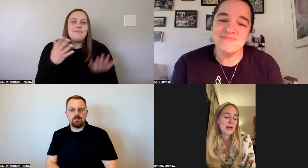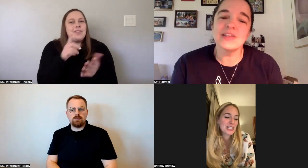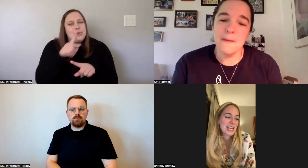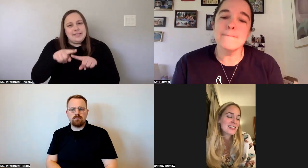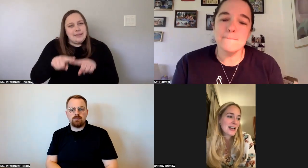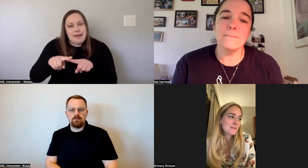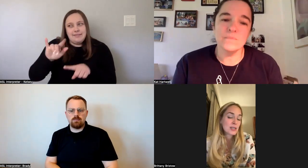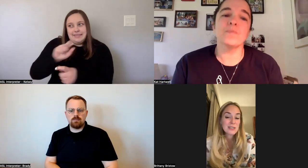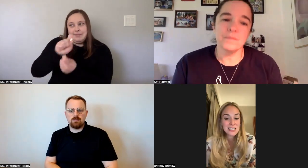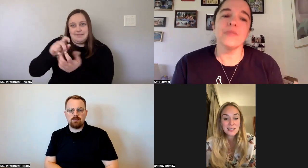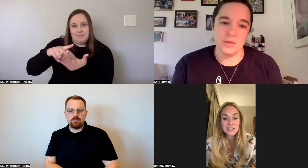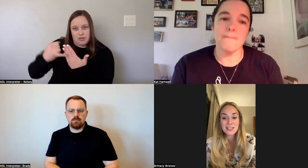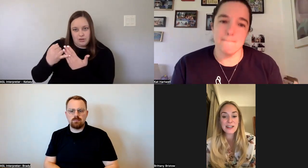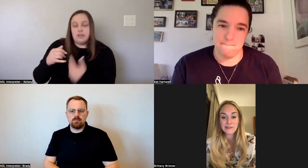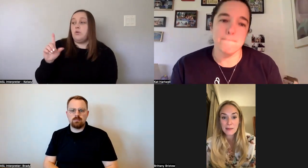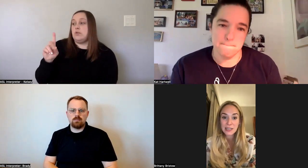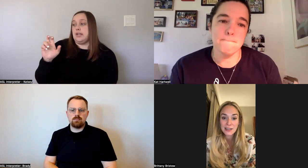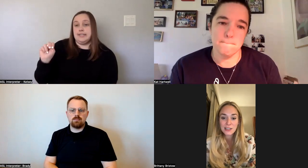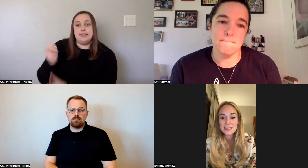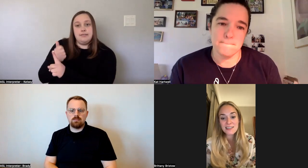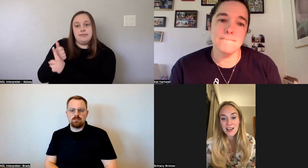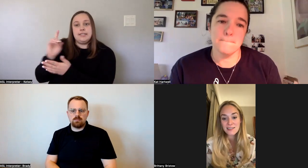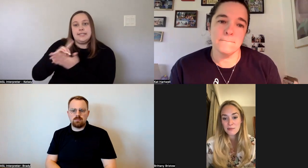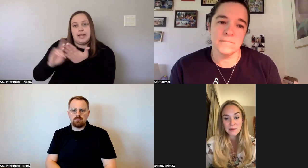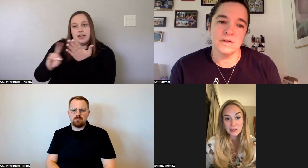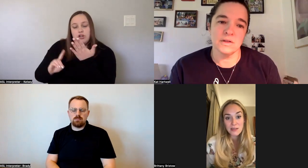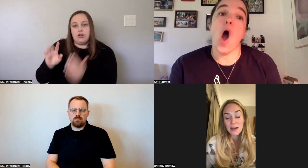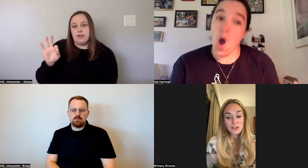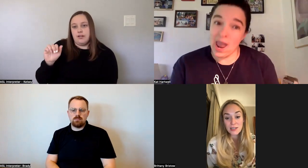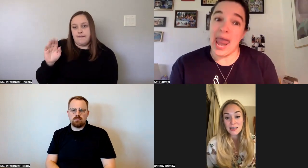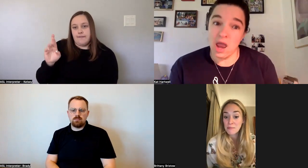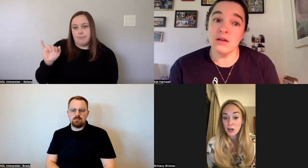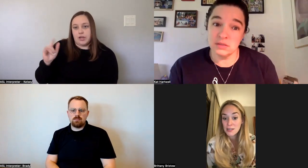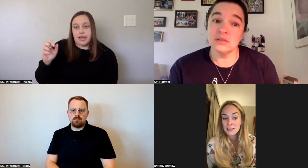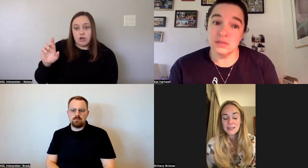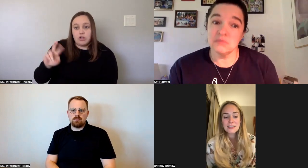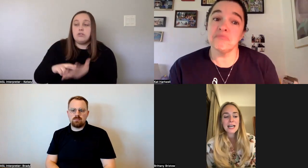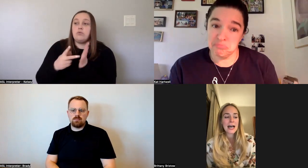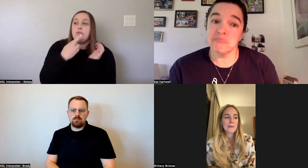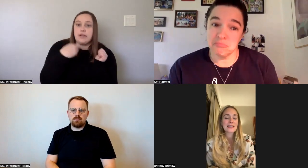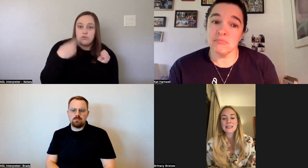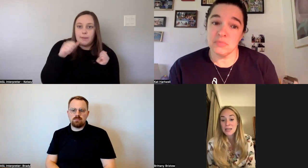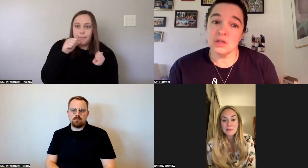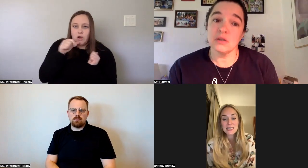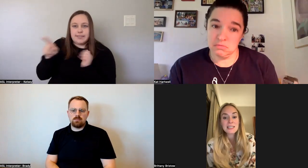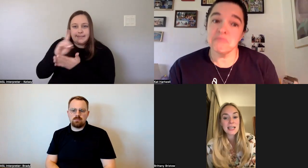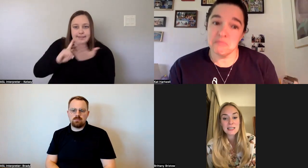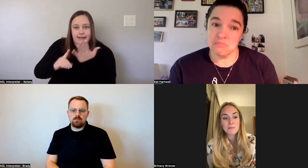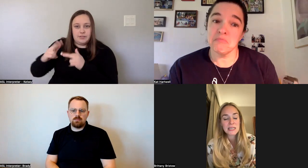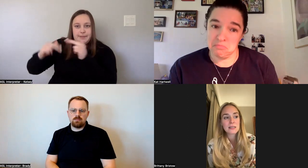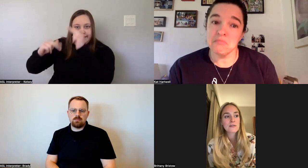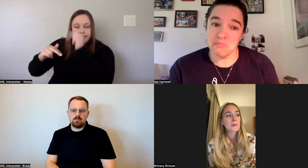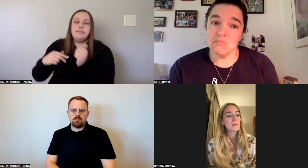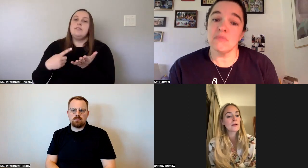on the project. So Dustin's a designer fabricator. He designs and builds restaurants and Okay. bars. And sometimes he does